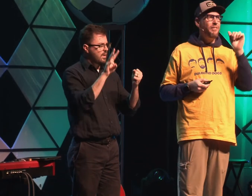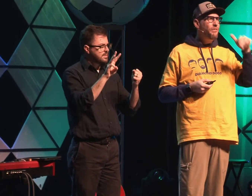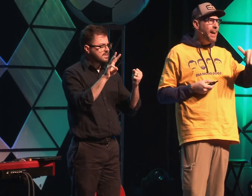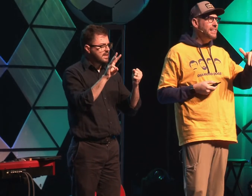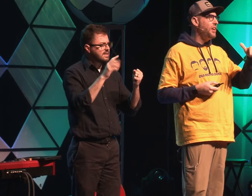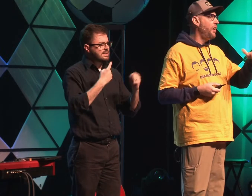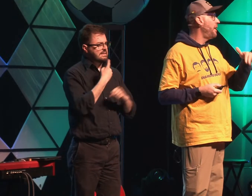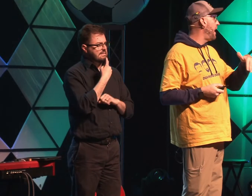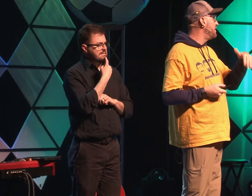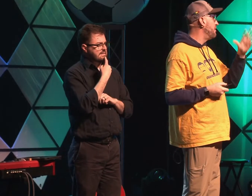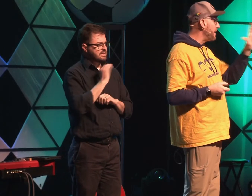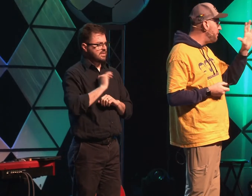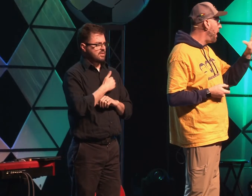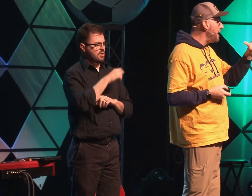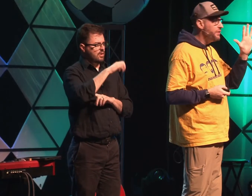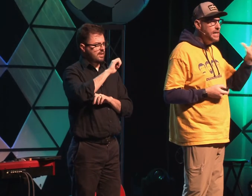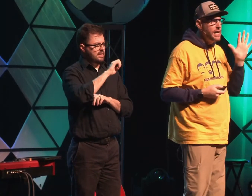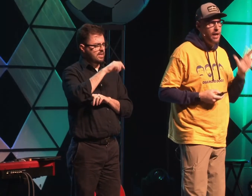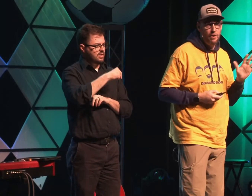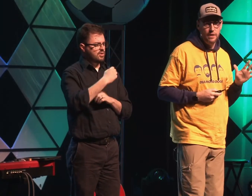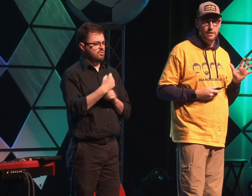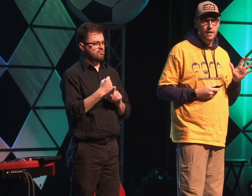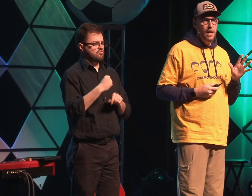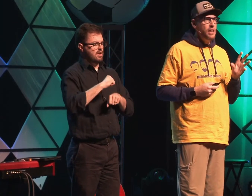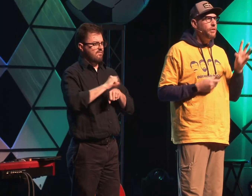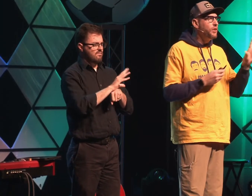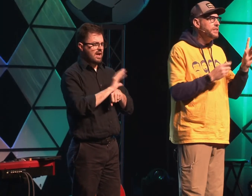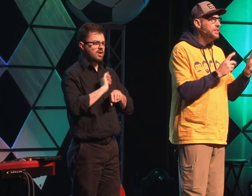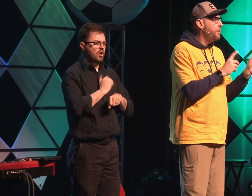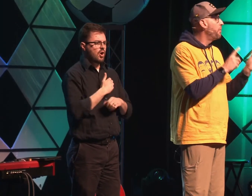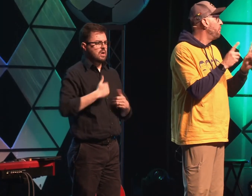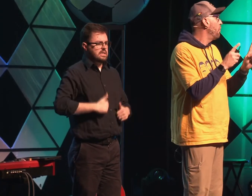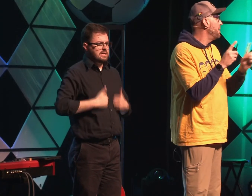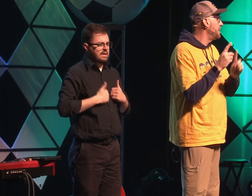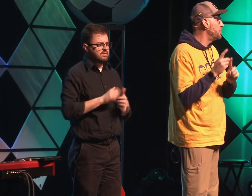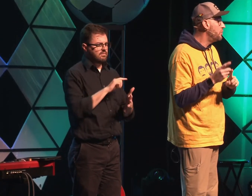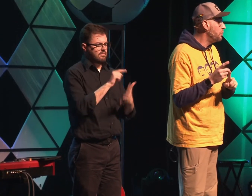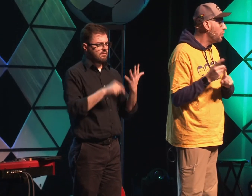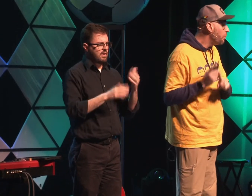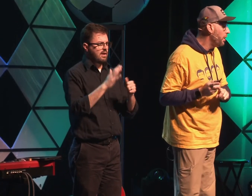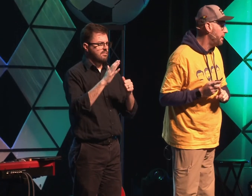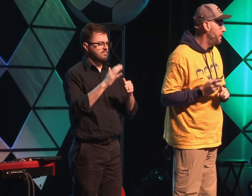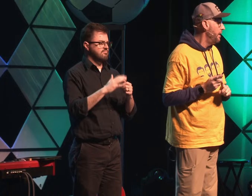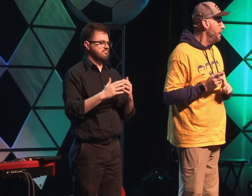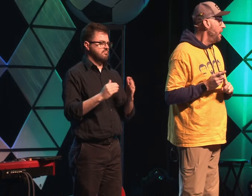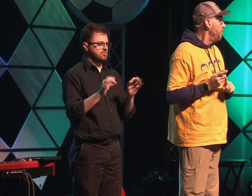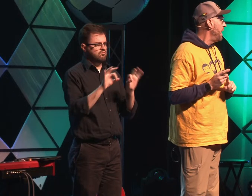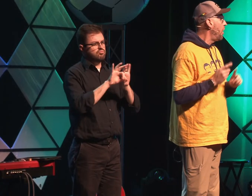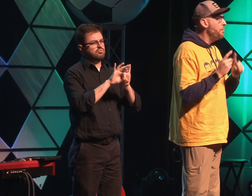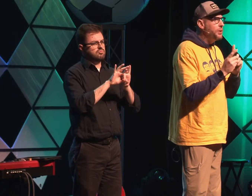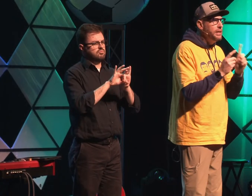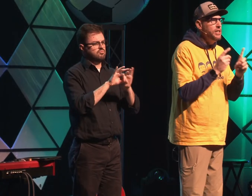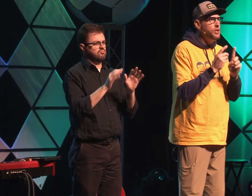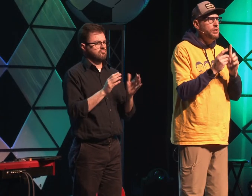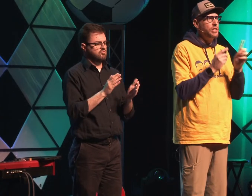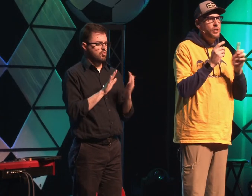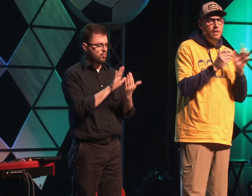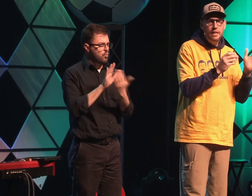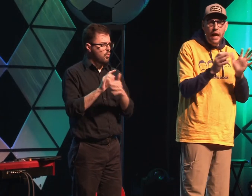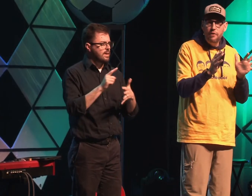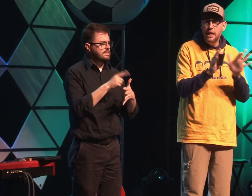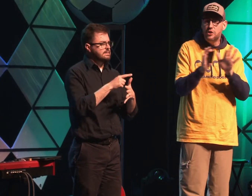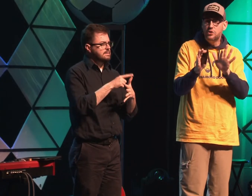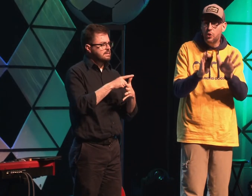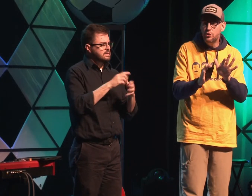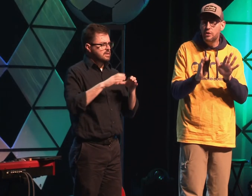intelligence, affects our lives in like 5 key areas. The first is our performance at school or work, right? Our ability to discern